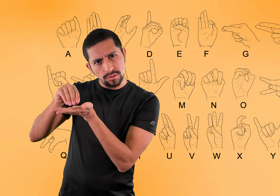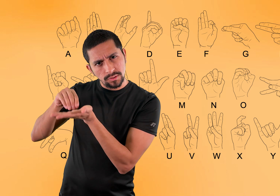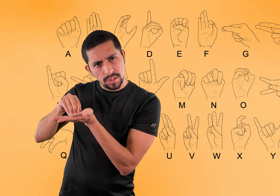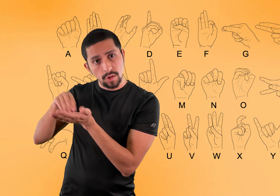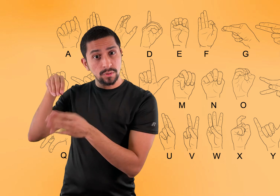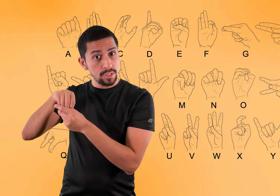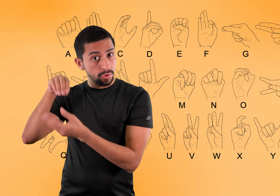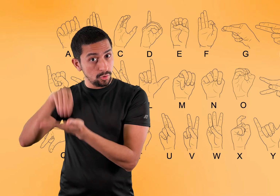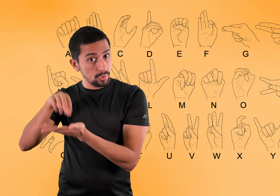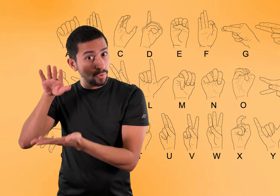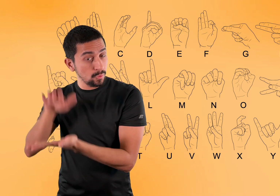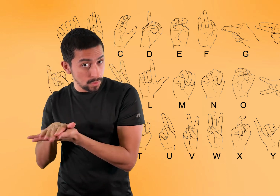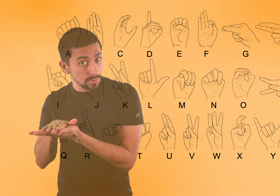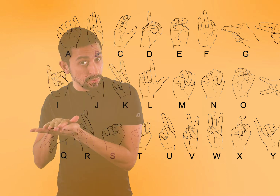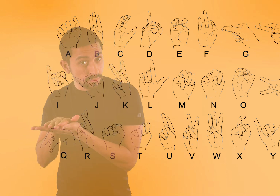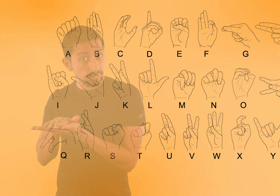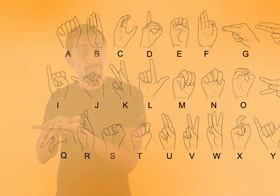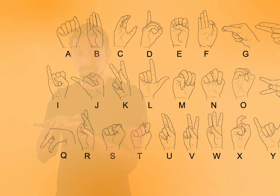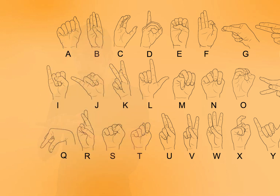to your guided notes.